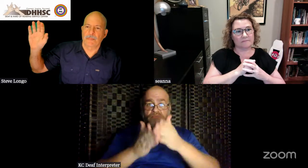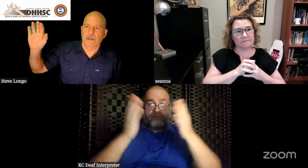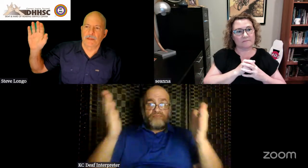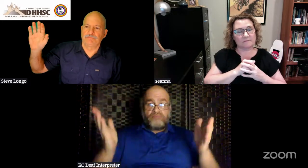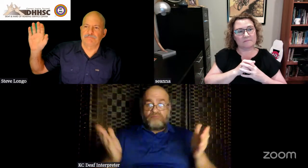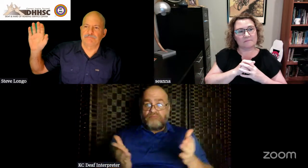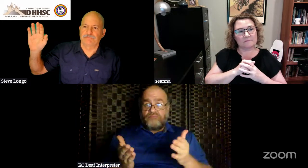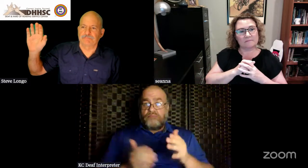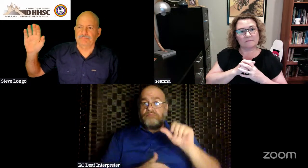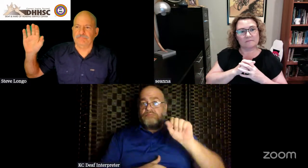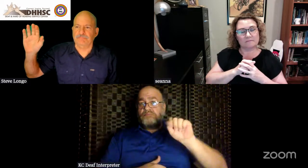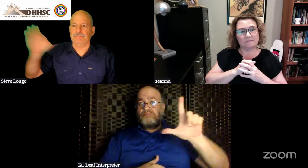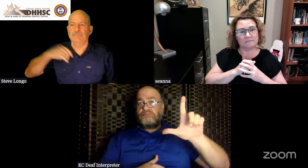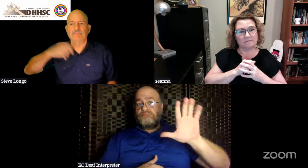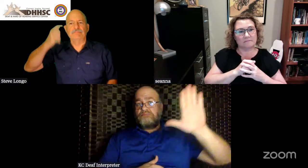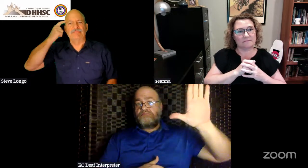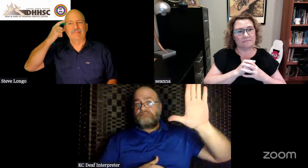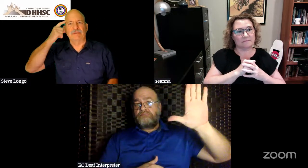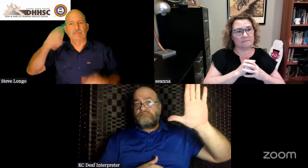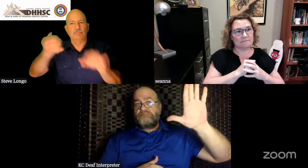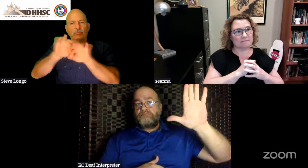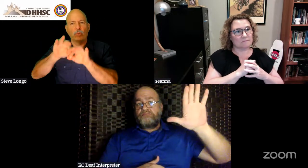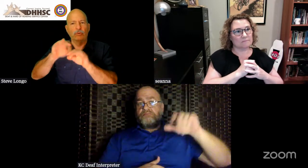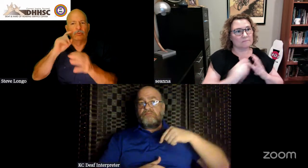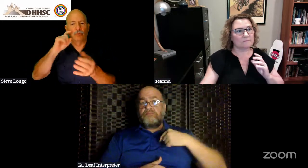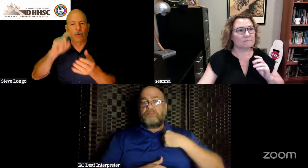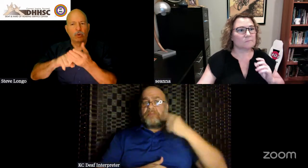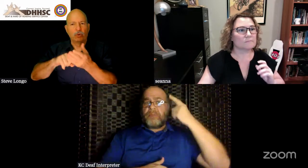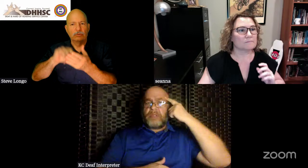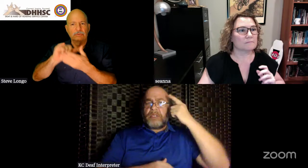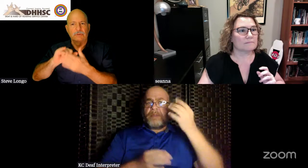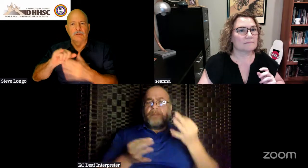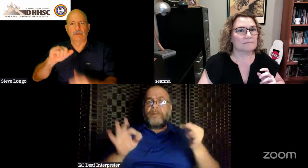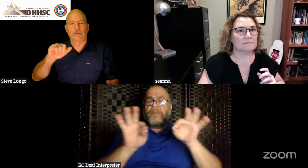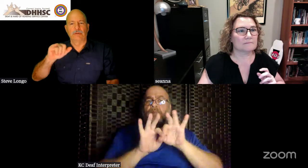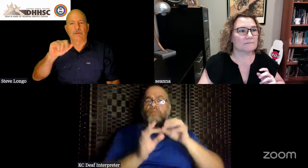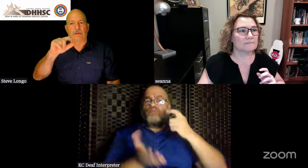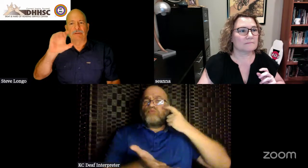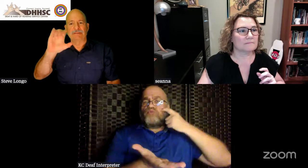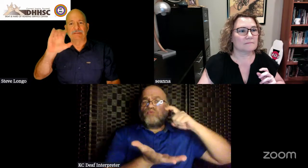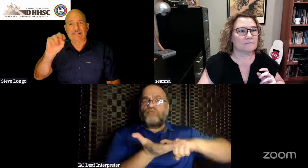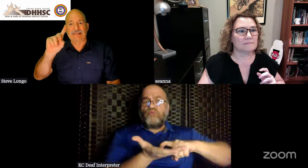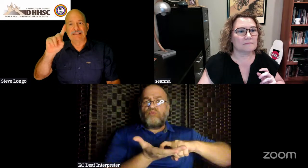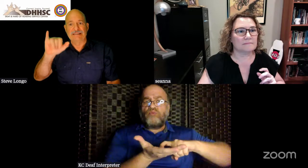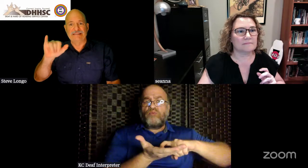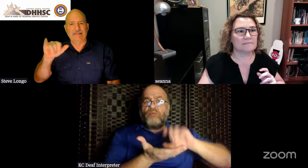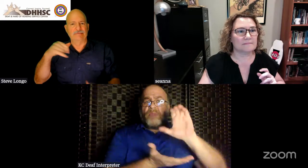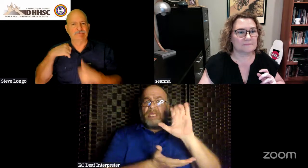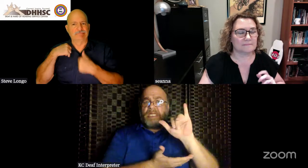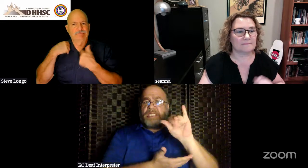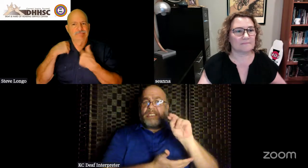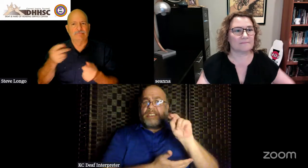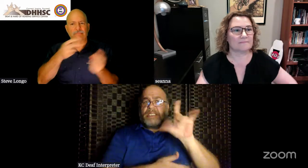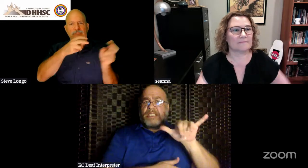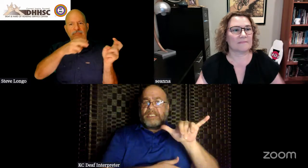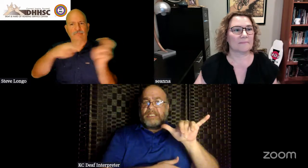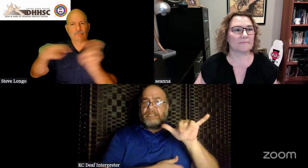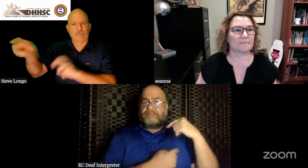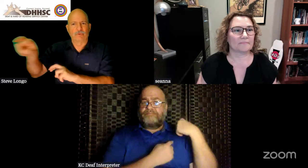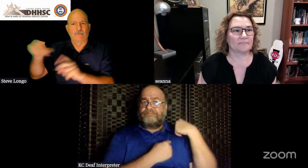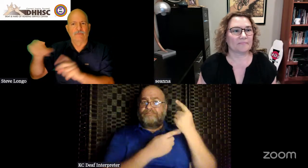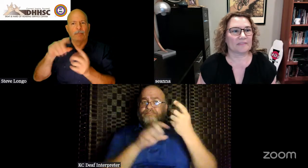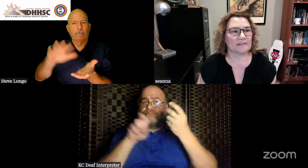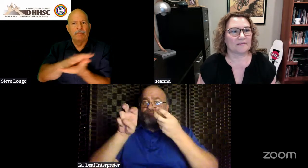Any questions regarding this report? Steve Longo is saying, I think it's important to